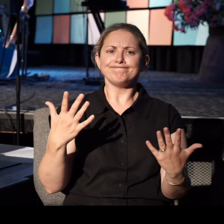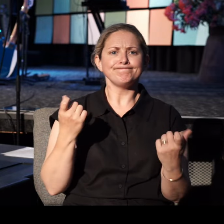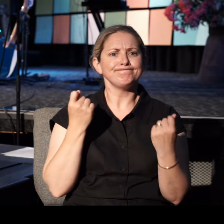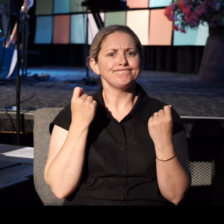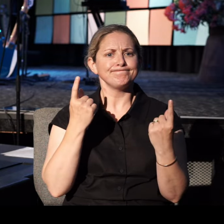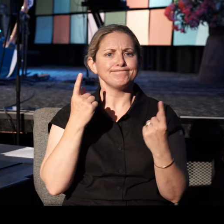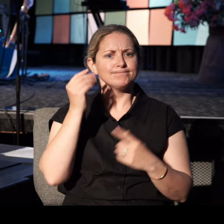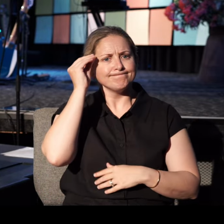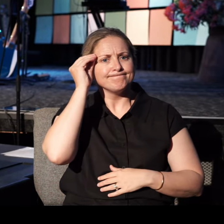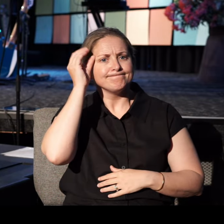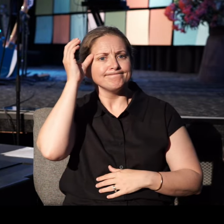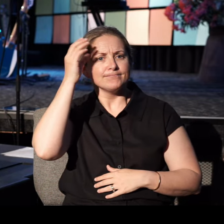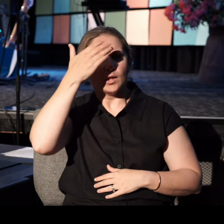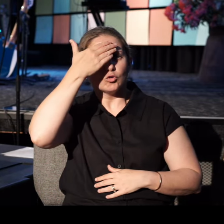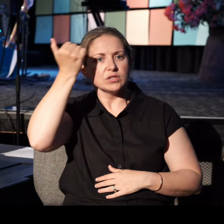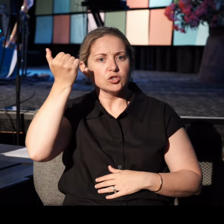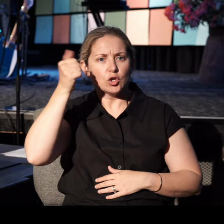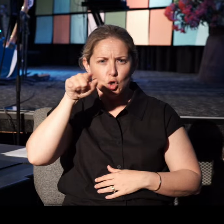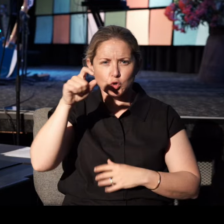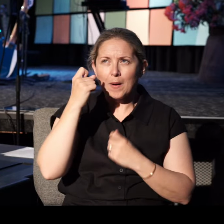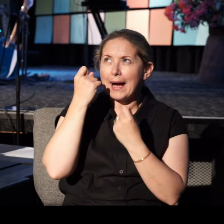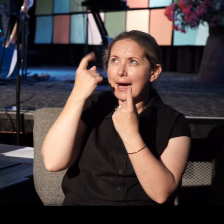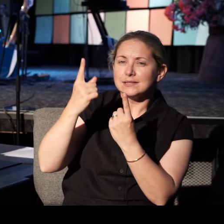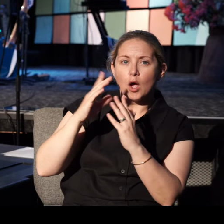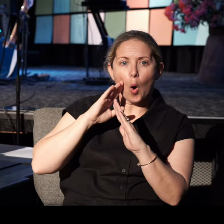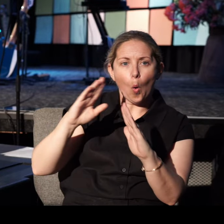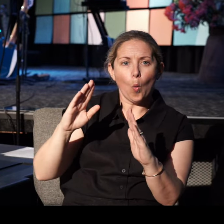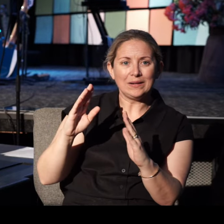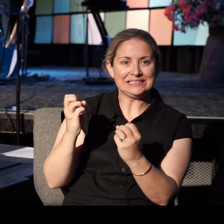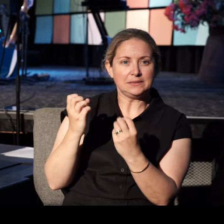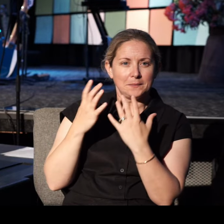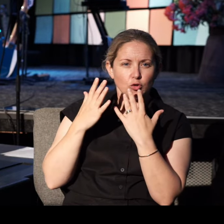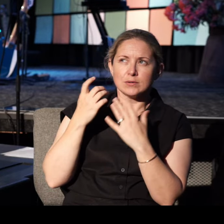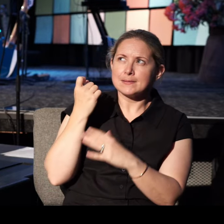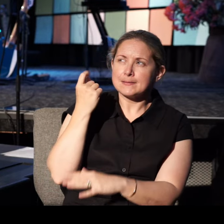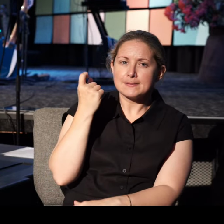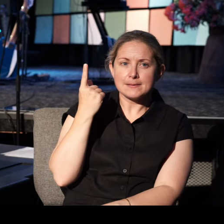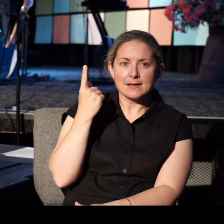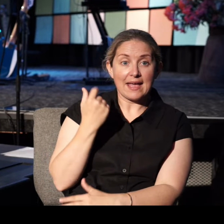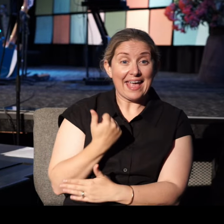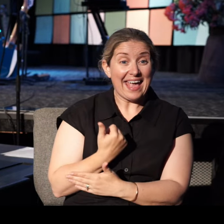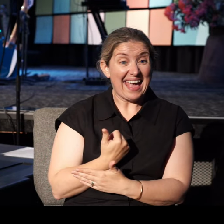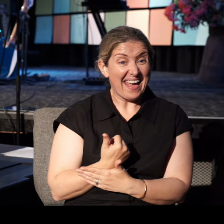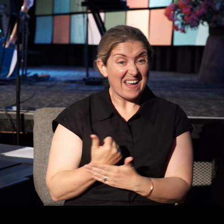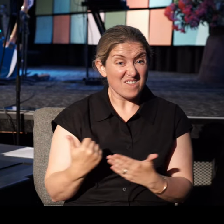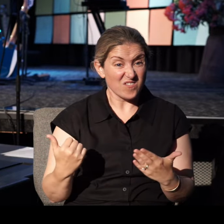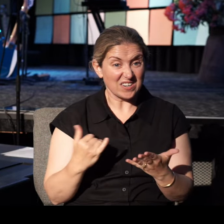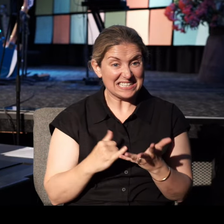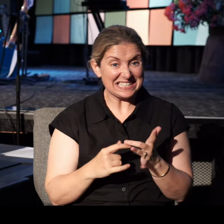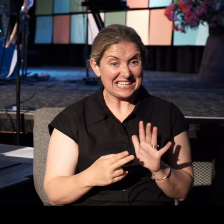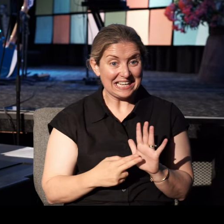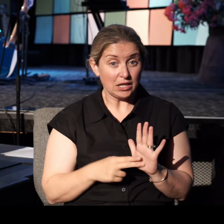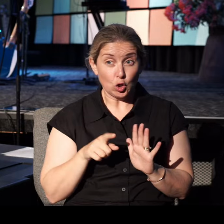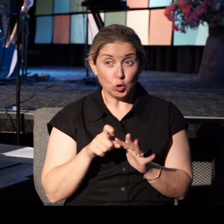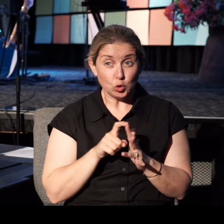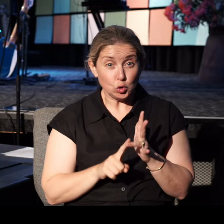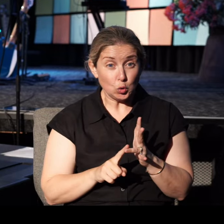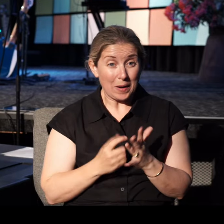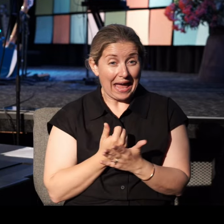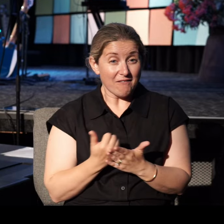you are as a Christian, the more every act of sin will feel like a